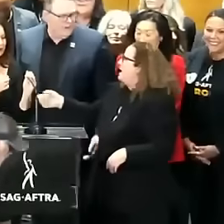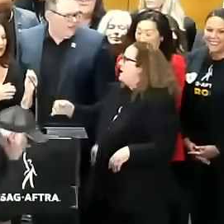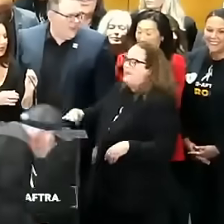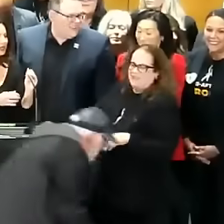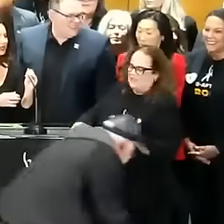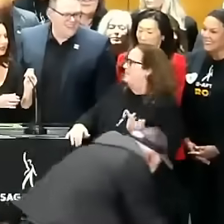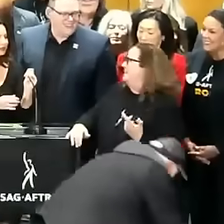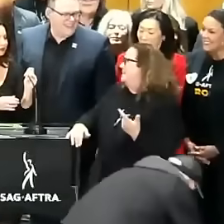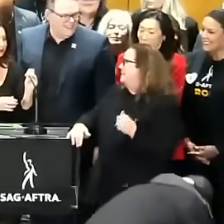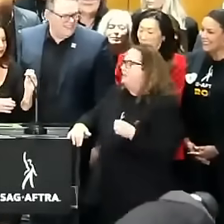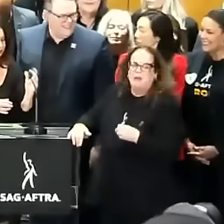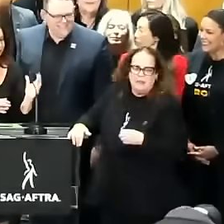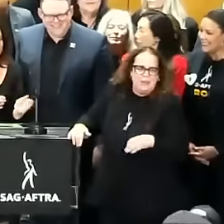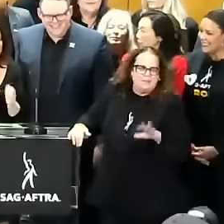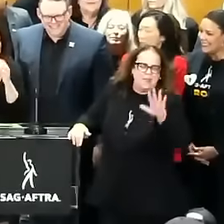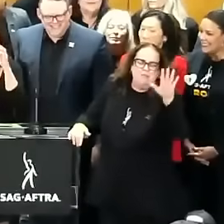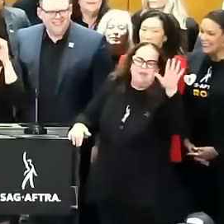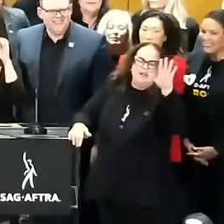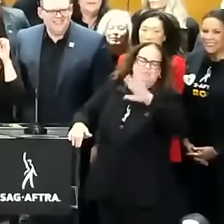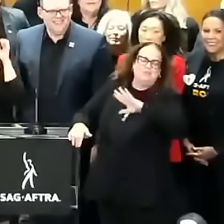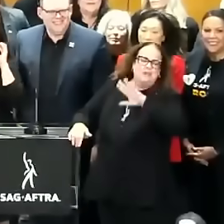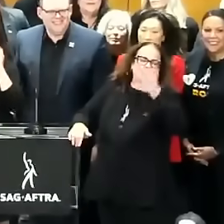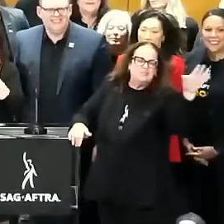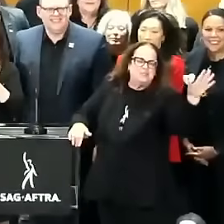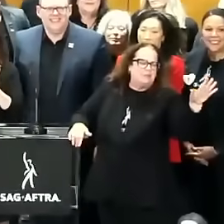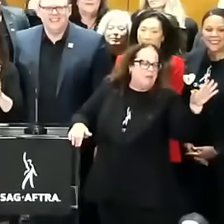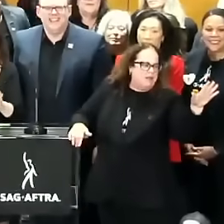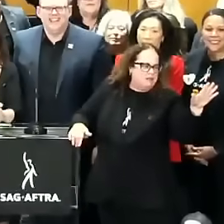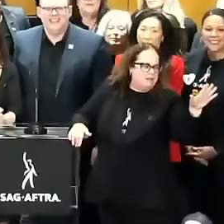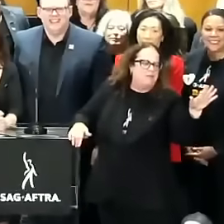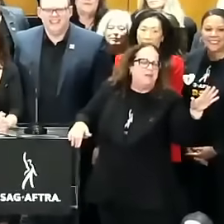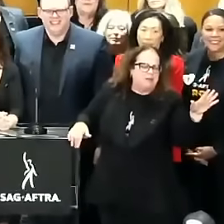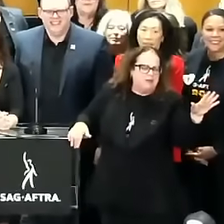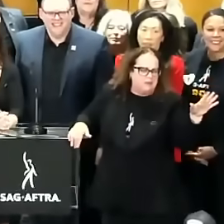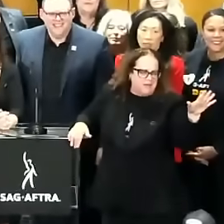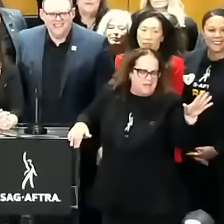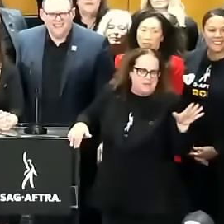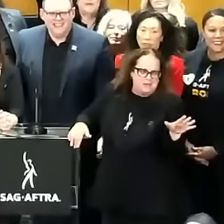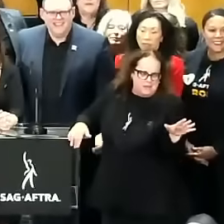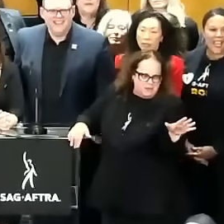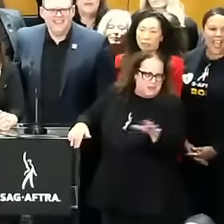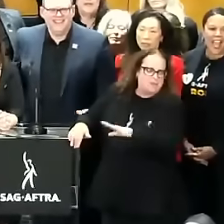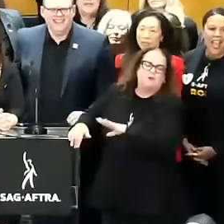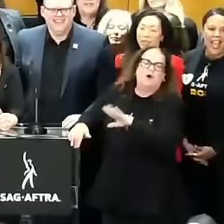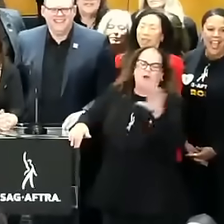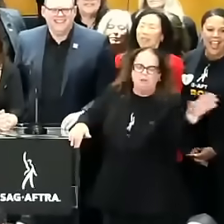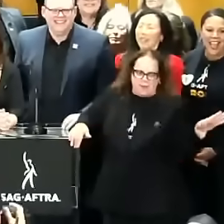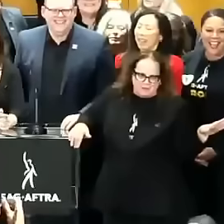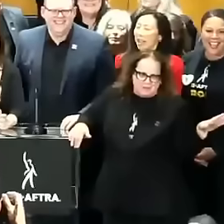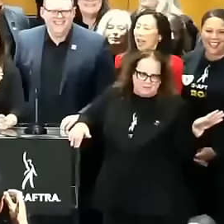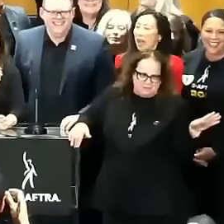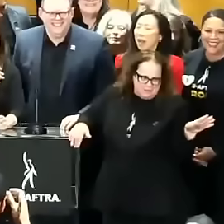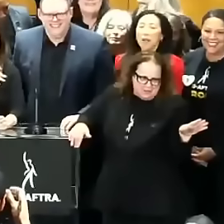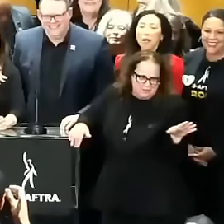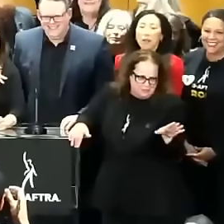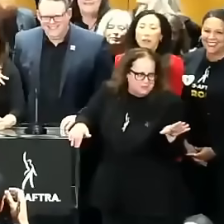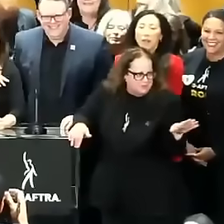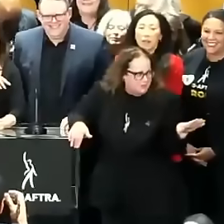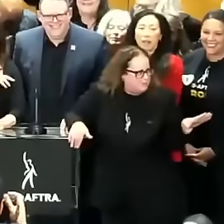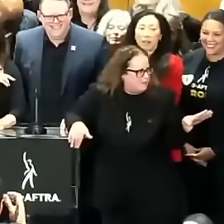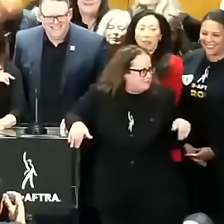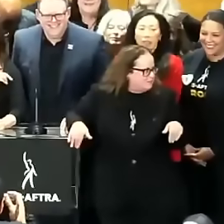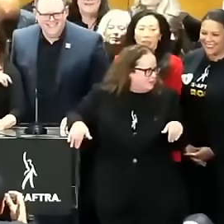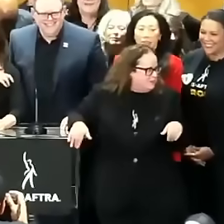no? Or if we're not, I thought we were. David, or Duncan just reminded me about Q&A. So you guys were all about the liver talk